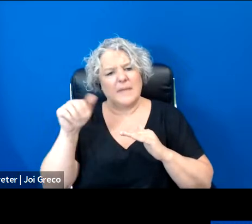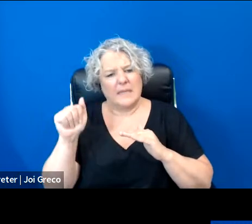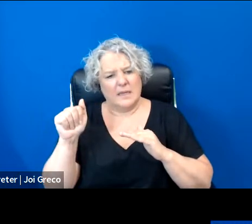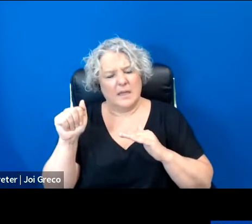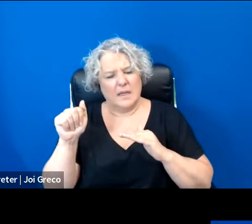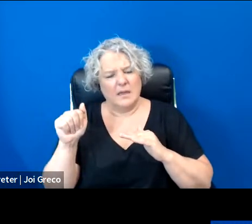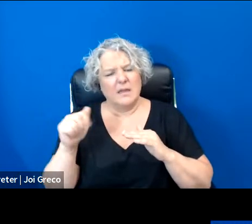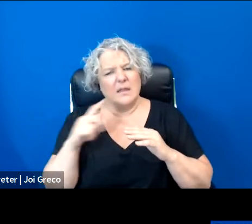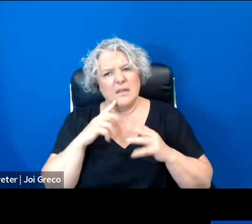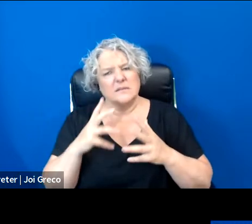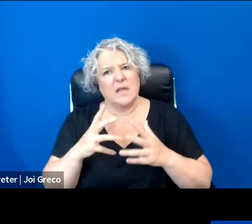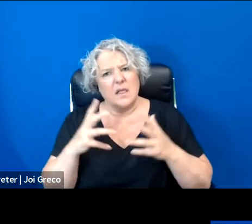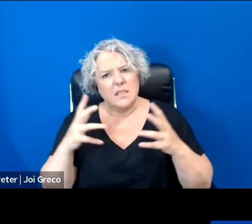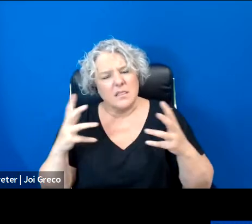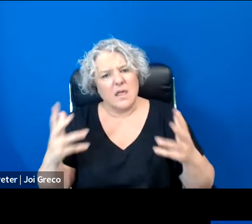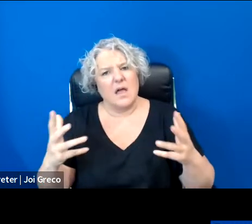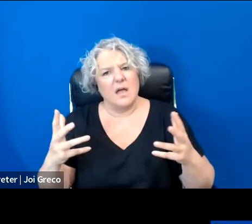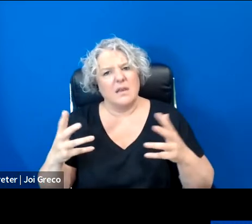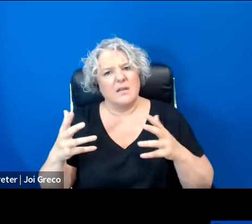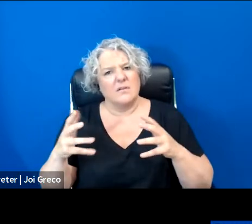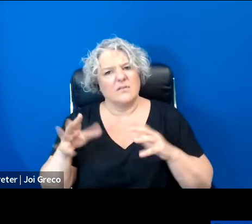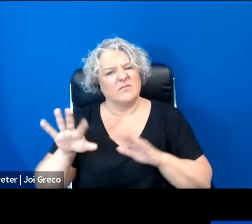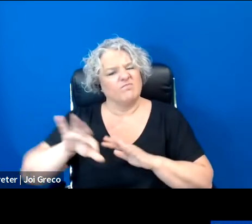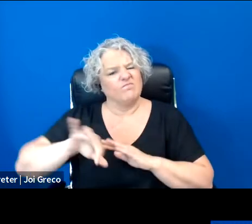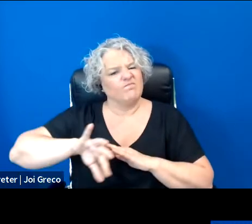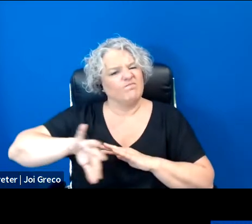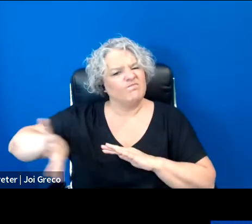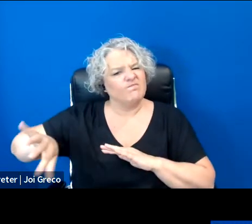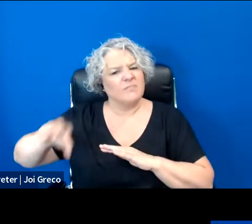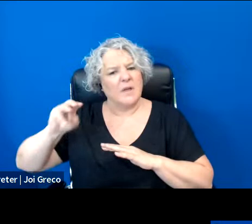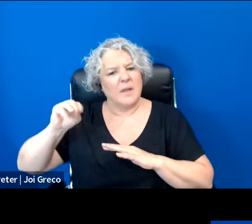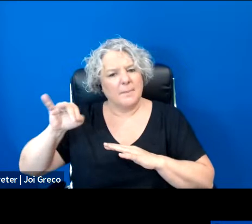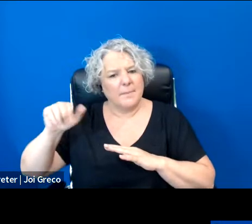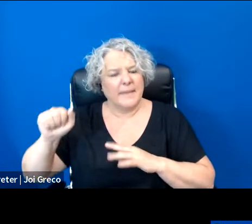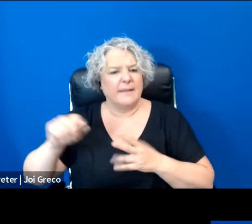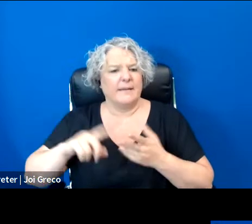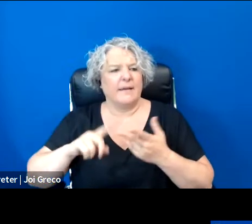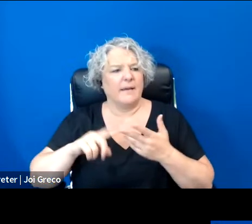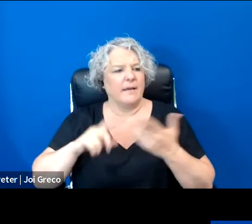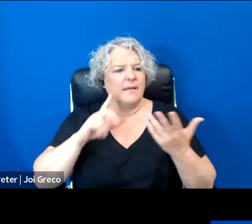been a huge pushback against media for just, for example, parroting